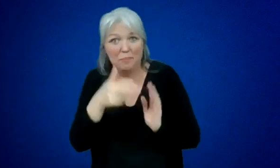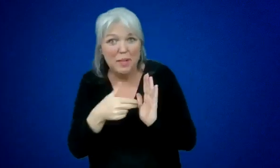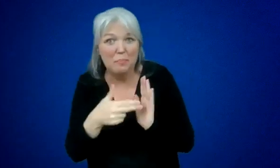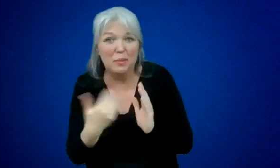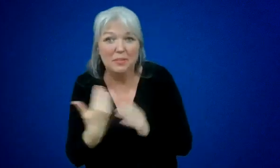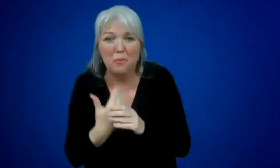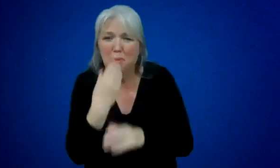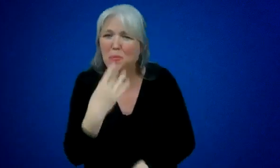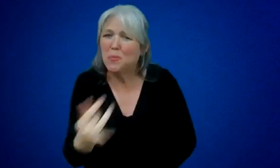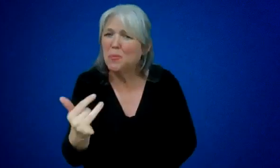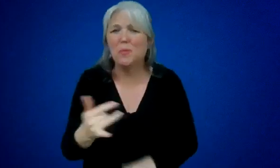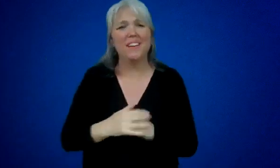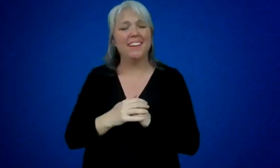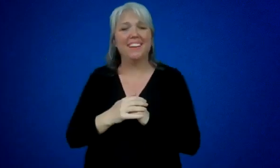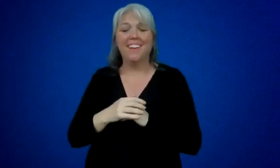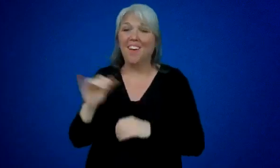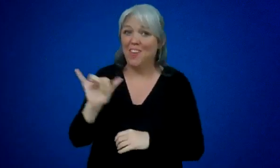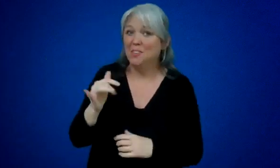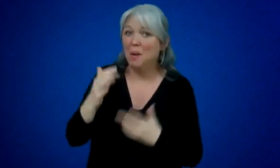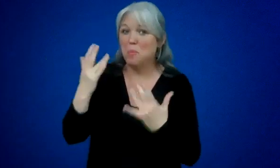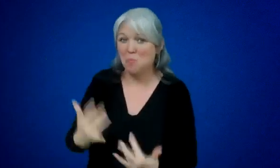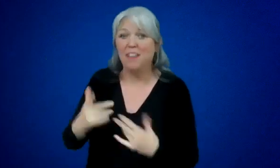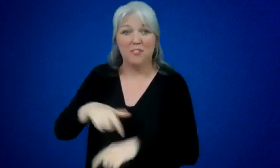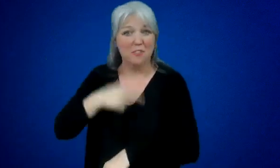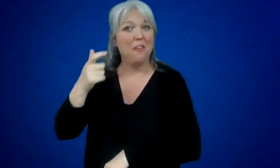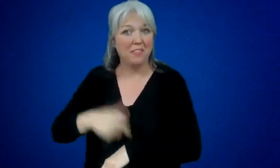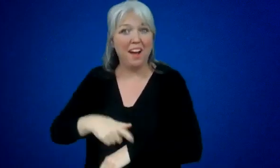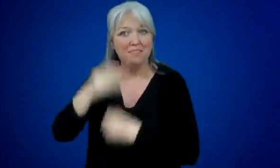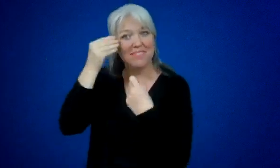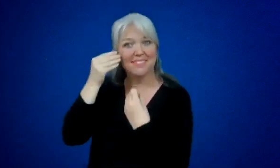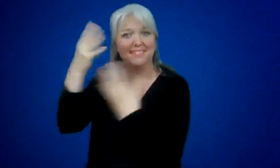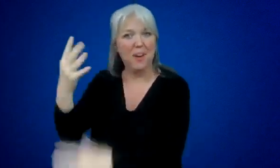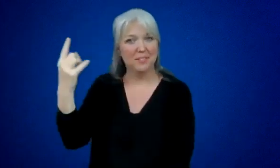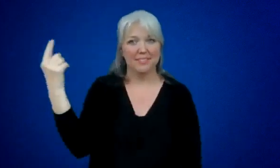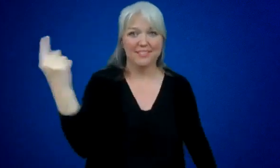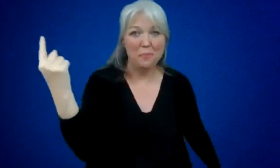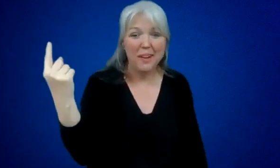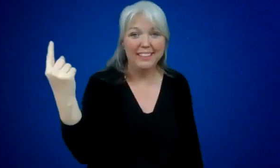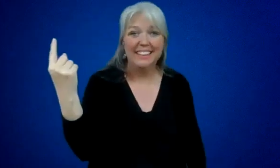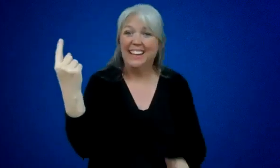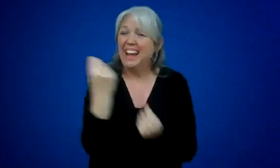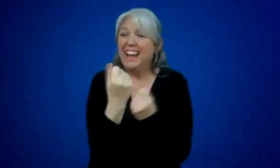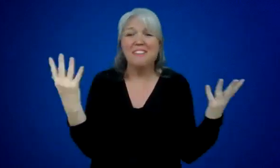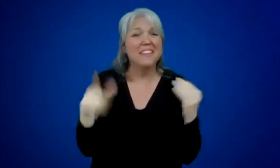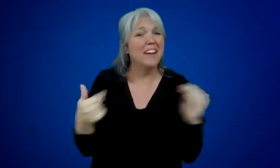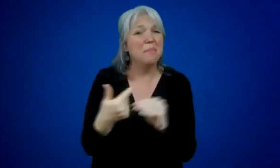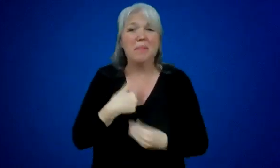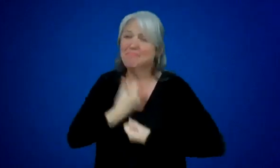good, and because I had been waiting for a long time to tell some person everything about me,